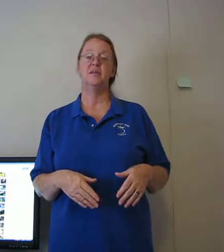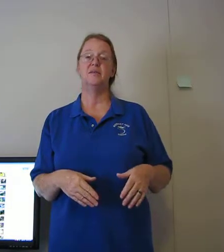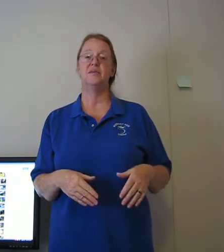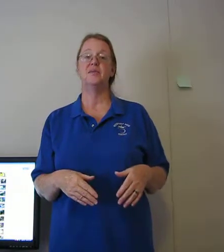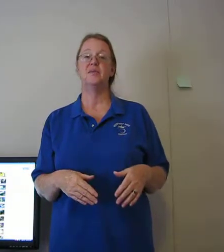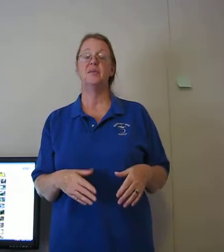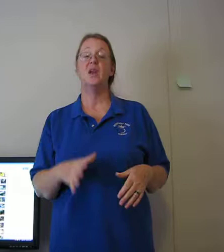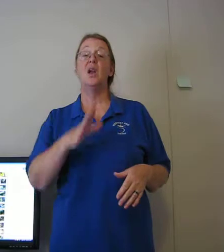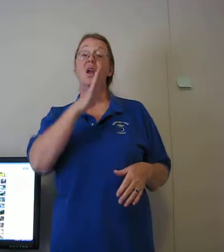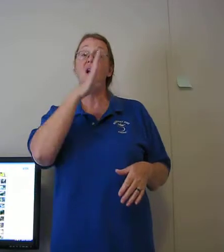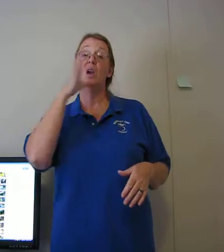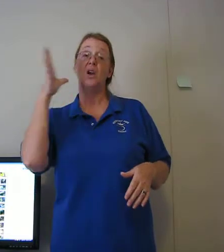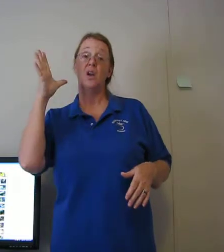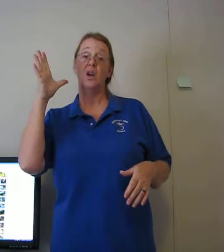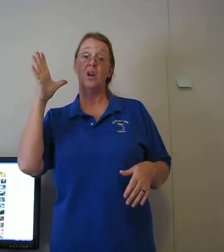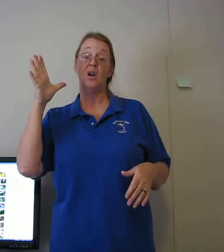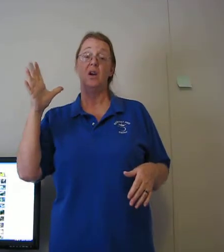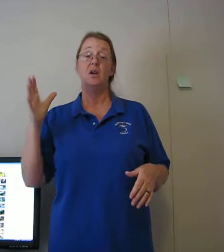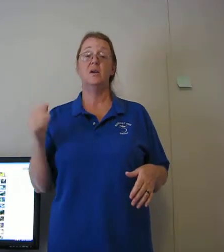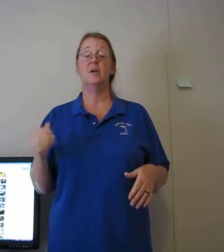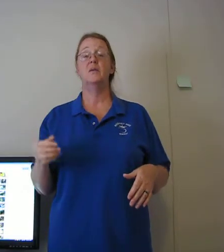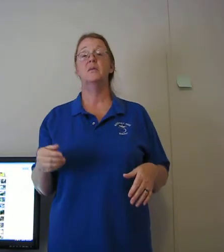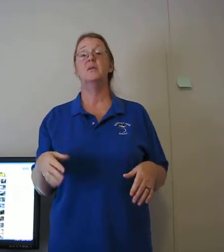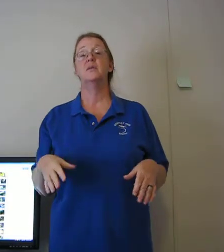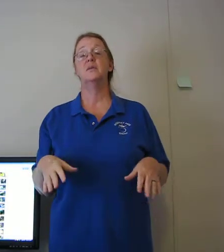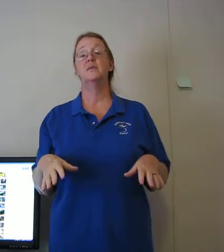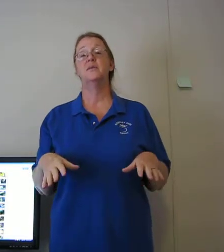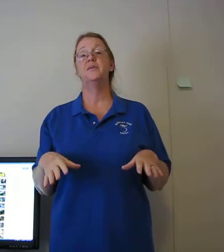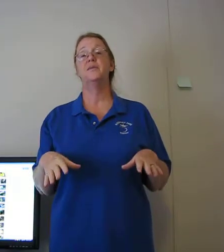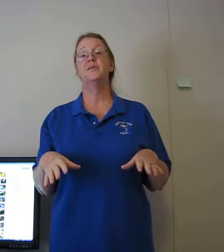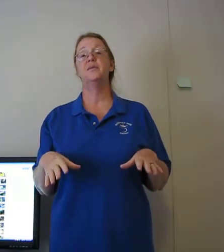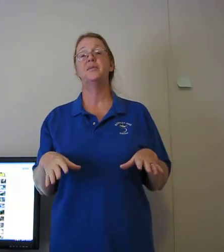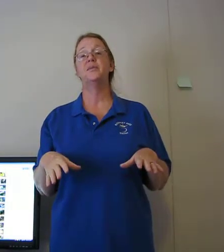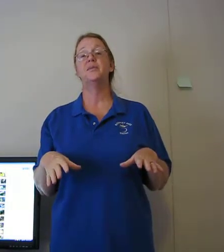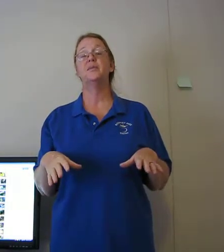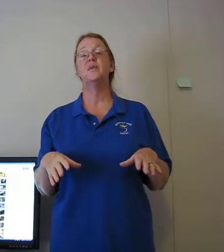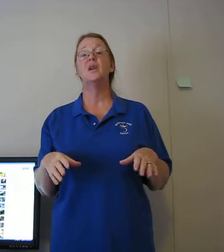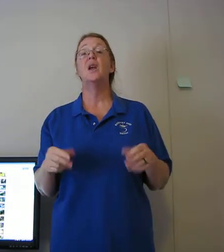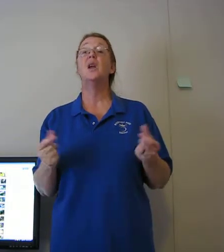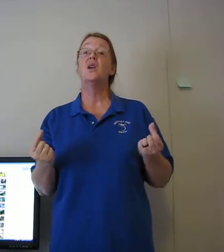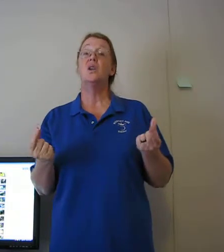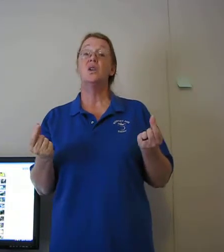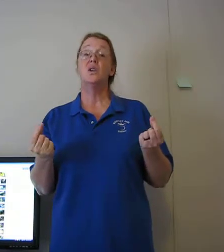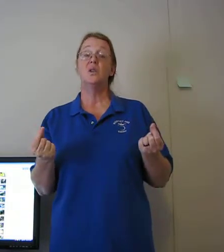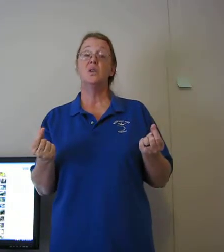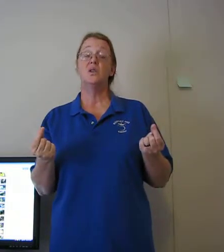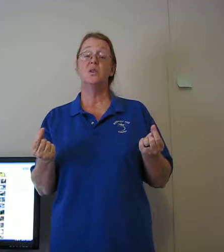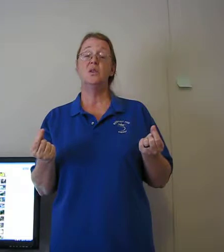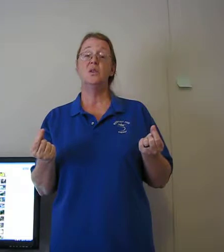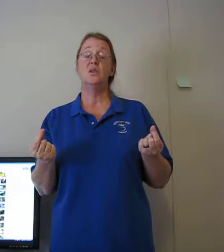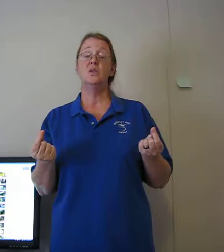He then rinses the eggs with clean water. He repeats this step 7 or 8 times until the water runs clear.